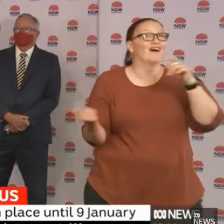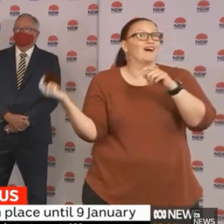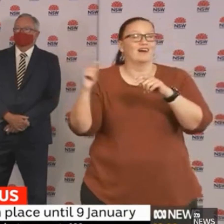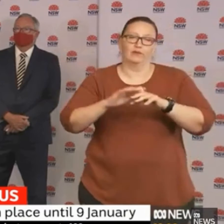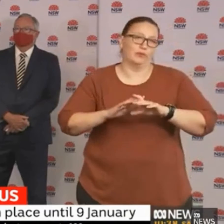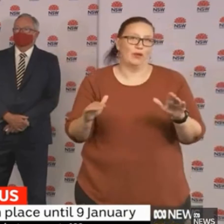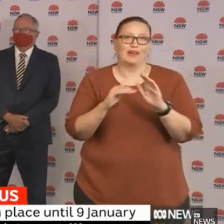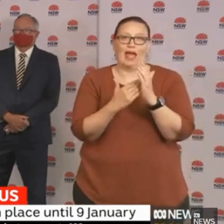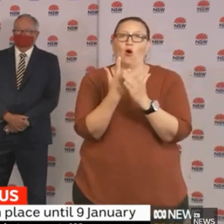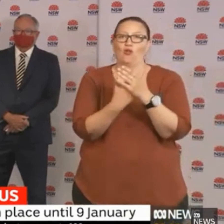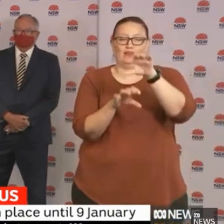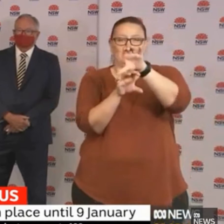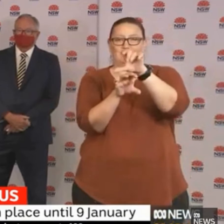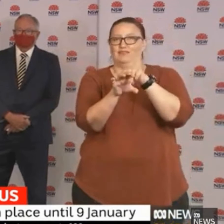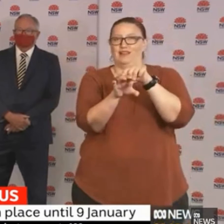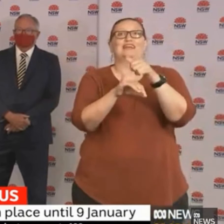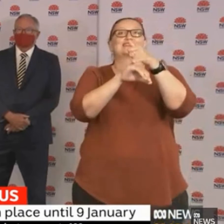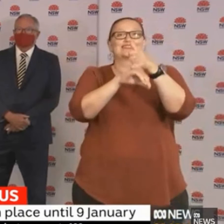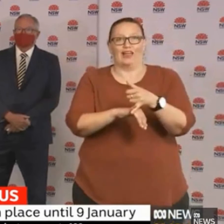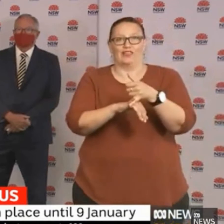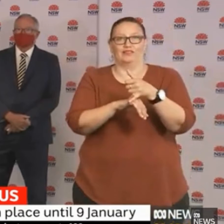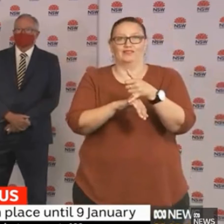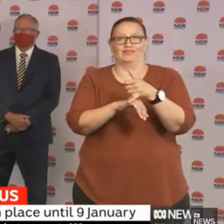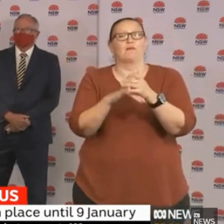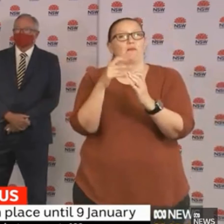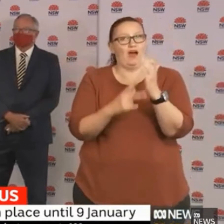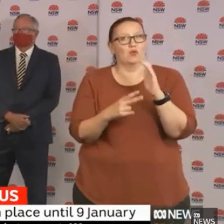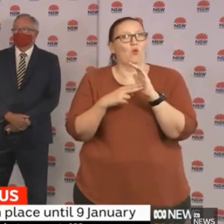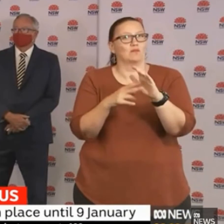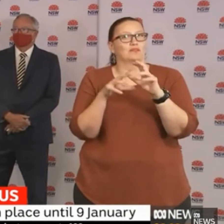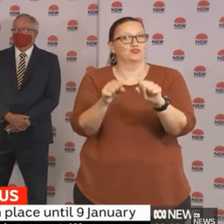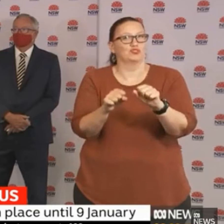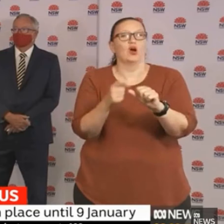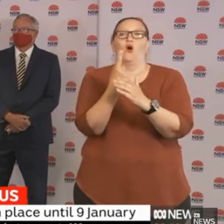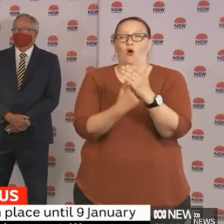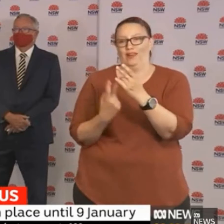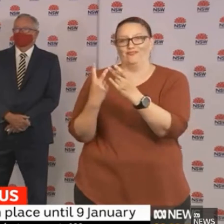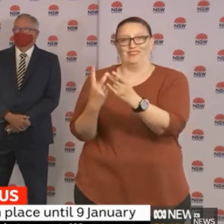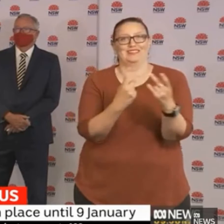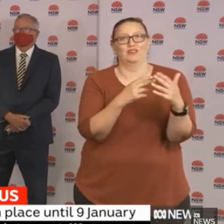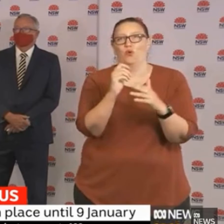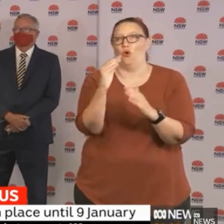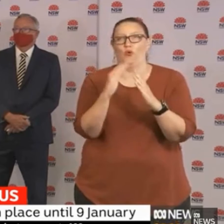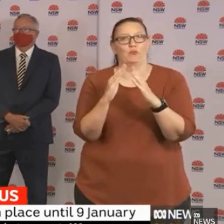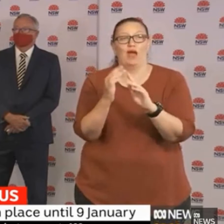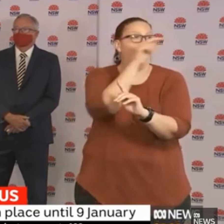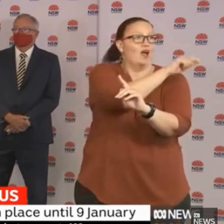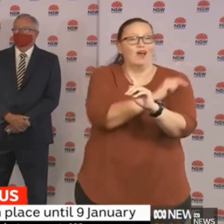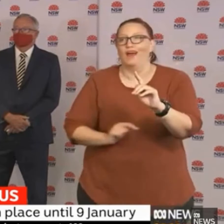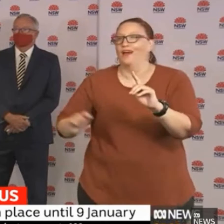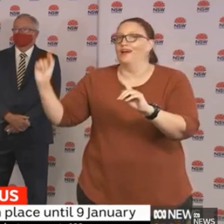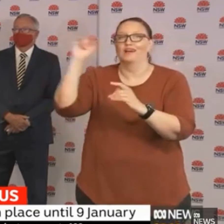to keep the areas separate to make sure that any untraced chains of community transmission have actually been clamped down, that any